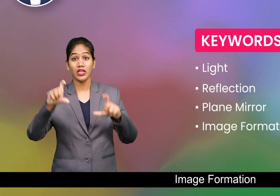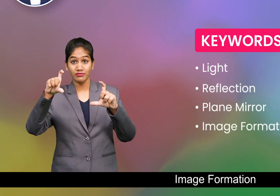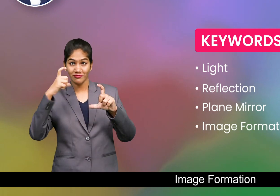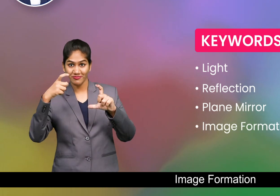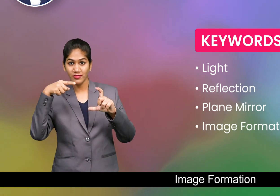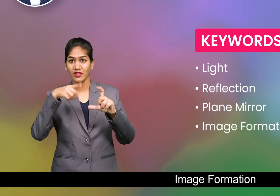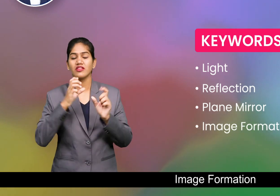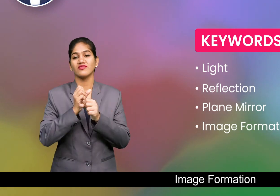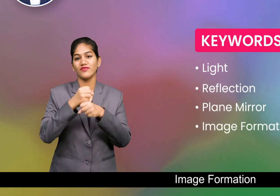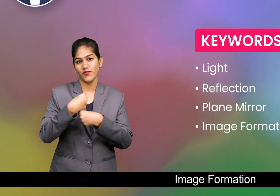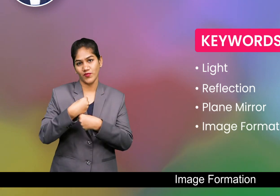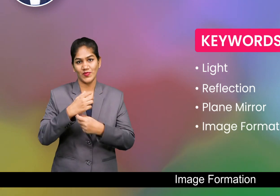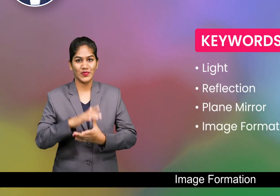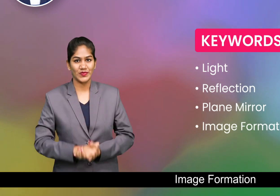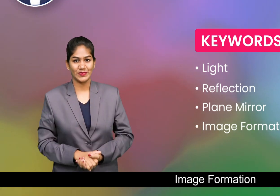image formation.